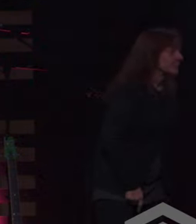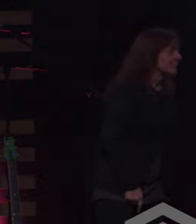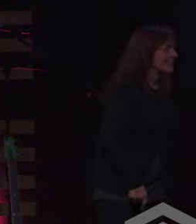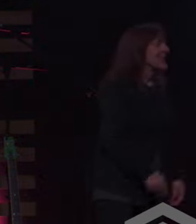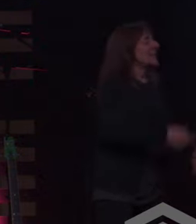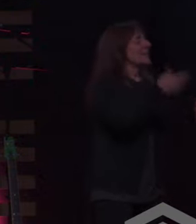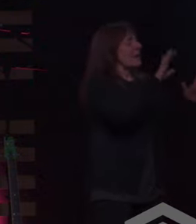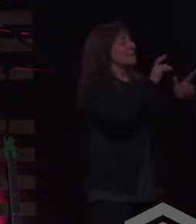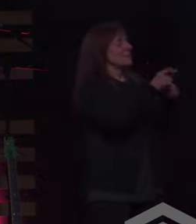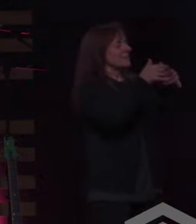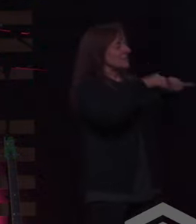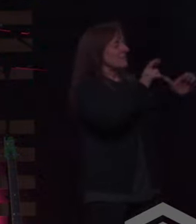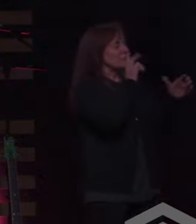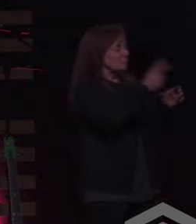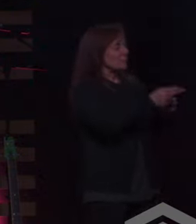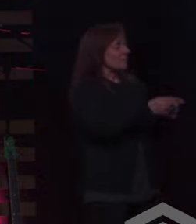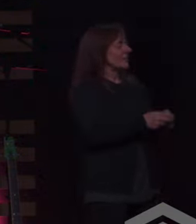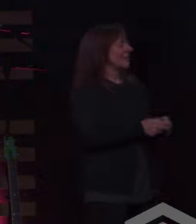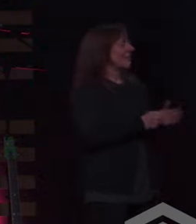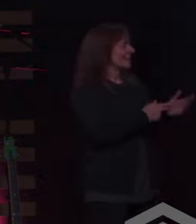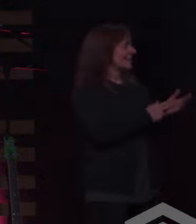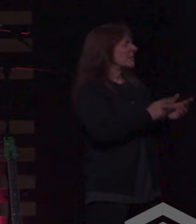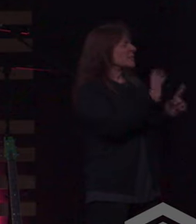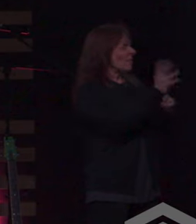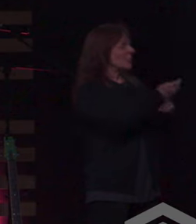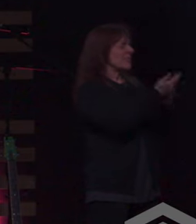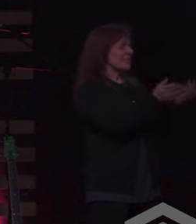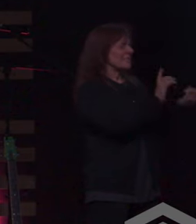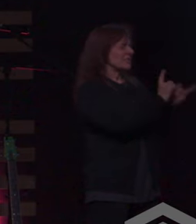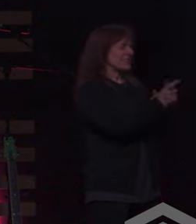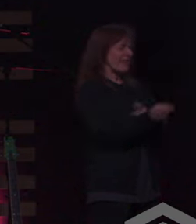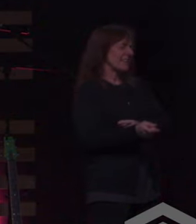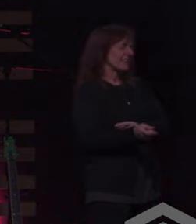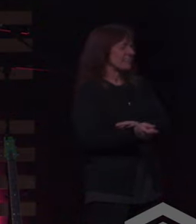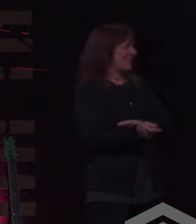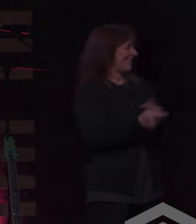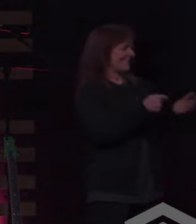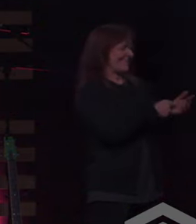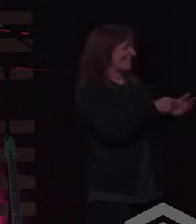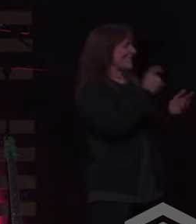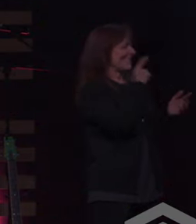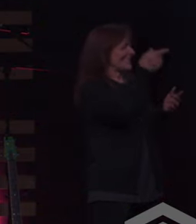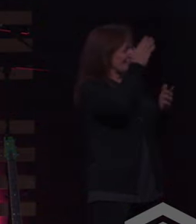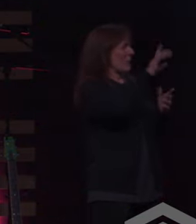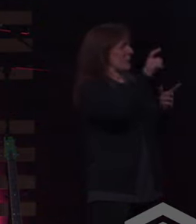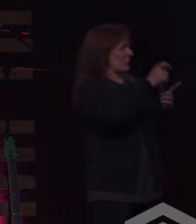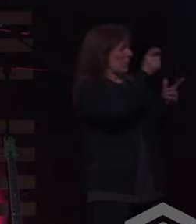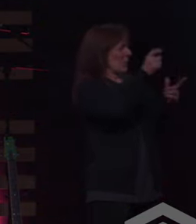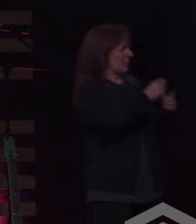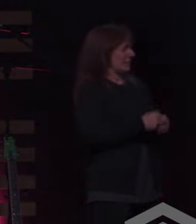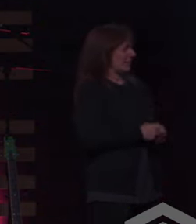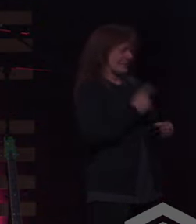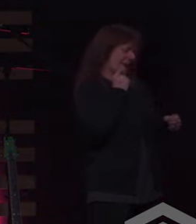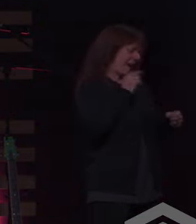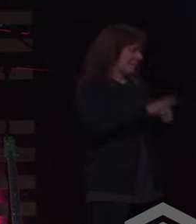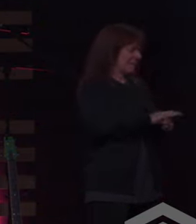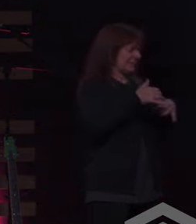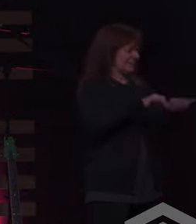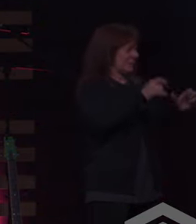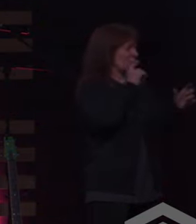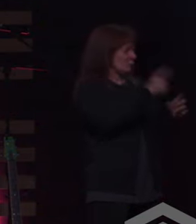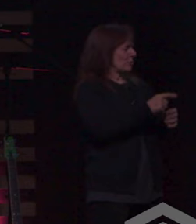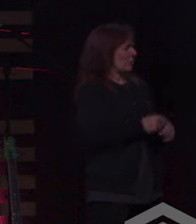word is still very true. Now, there are cultural things that change in the Bible, absolutely. But this word that he has given to us is absolutely still